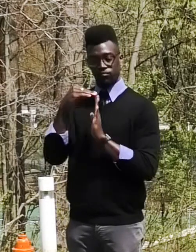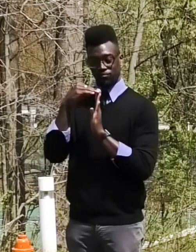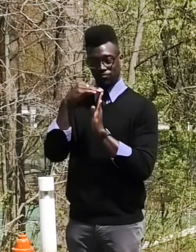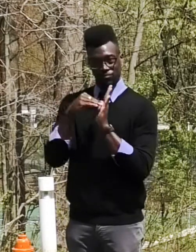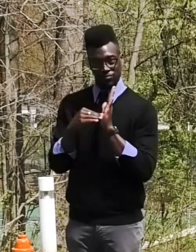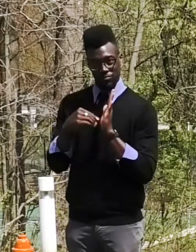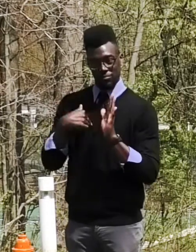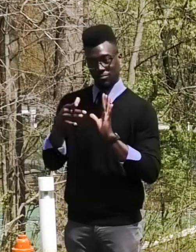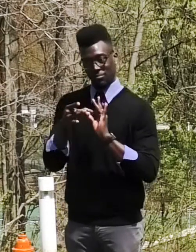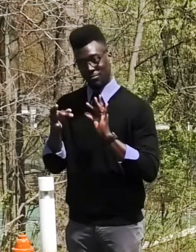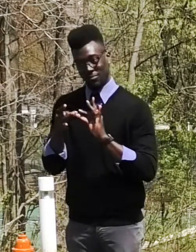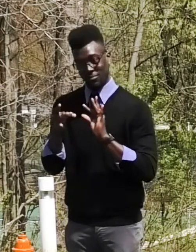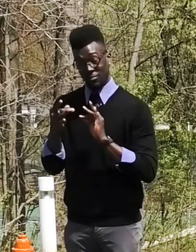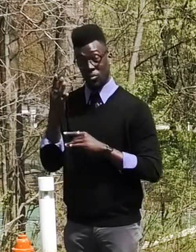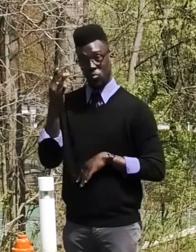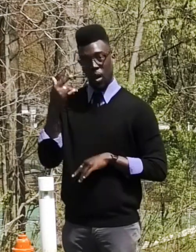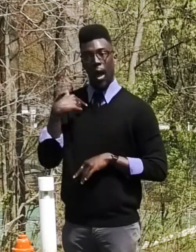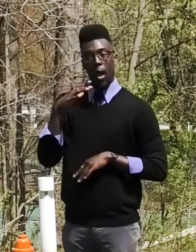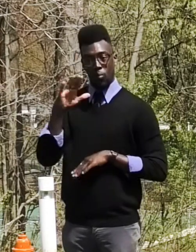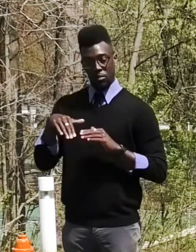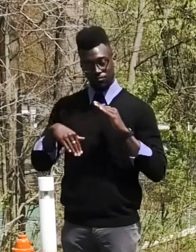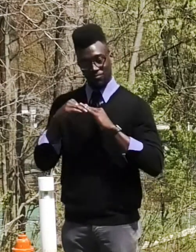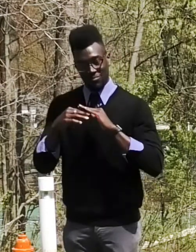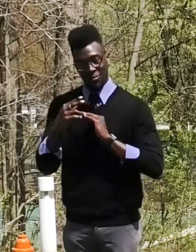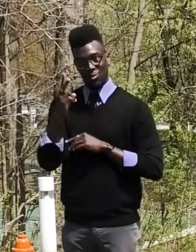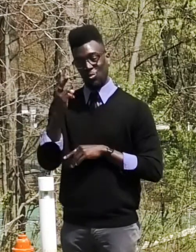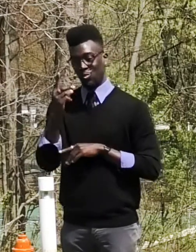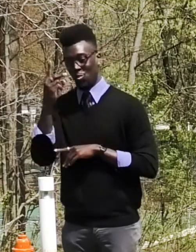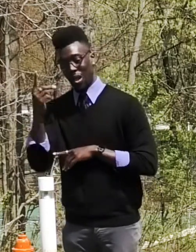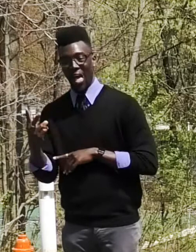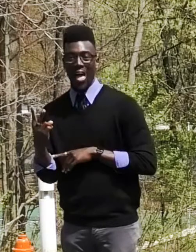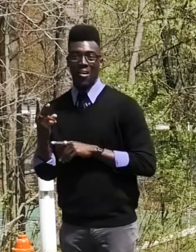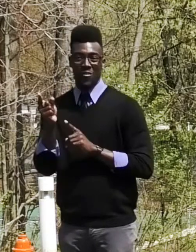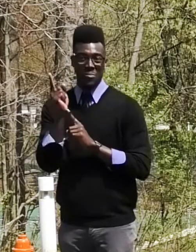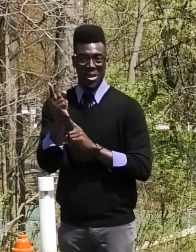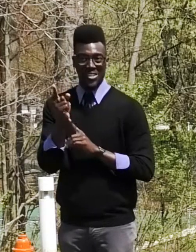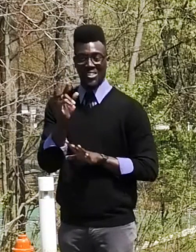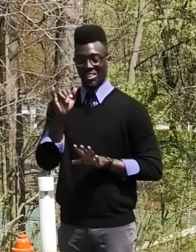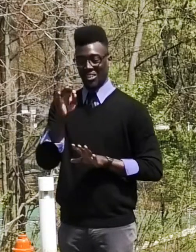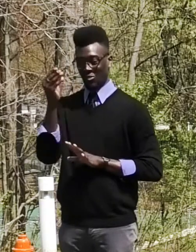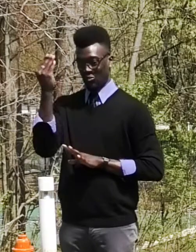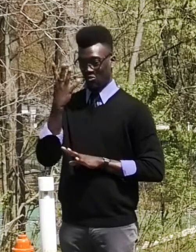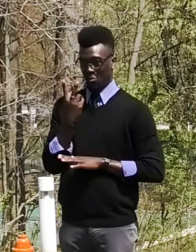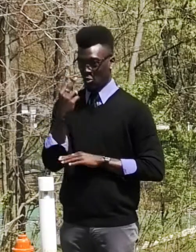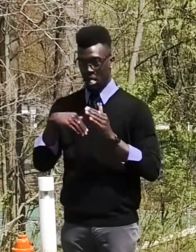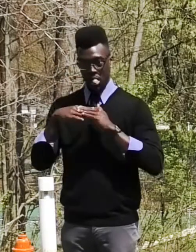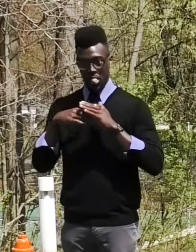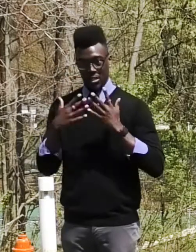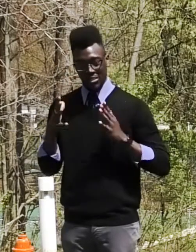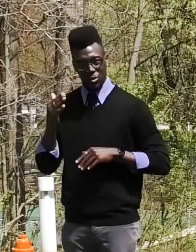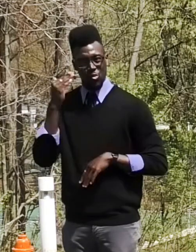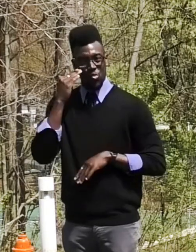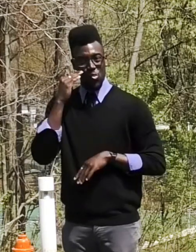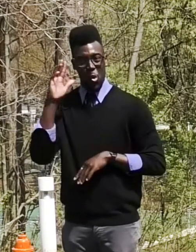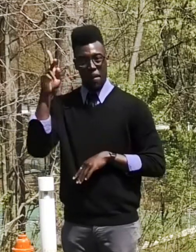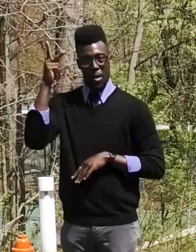say, because that keeps me within the 2 minutes or 2.5 minutes that Jennifer said. Because you know how politicians are, sometimes they